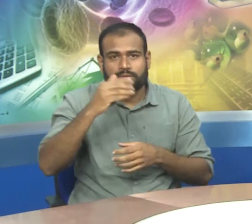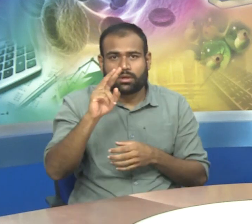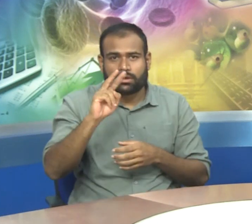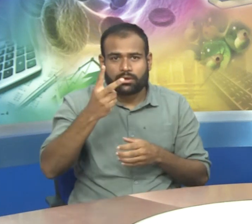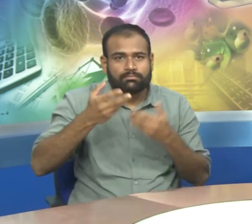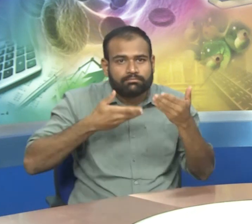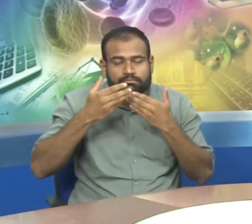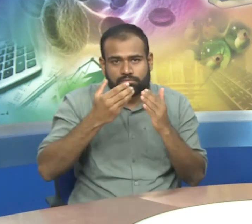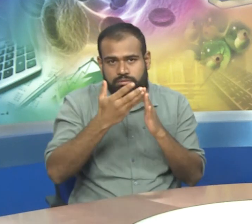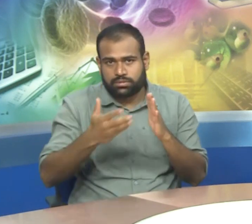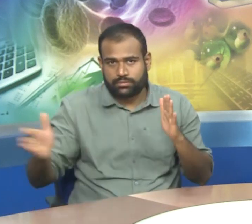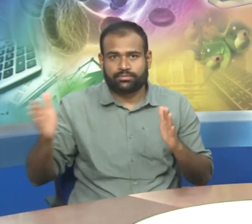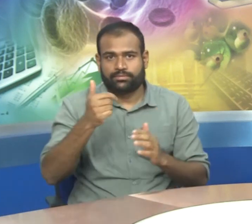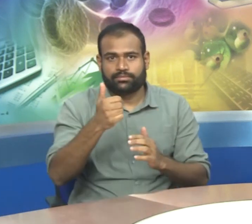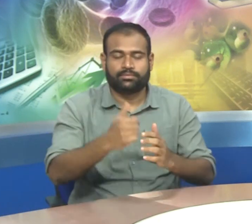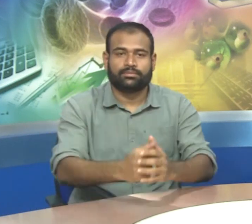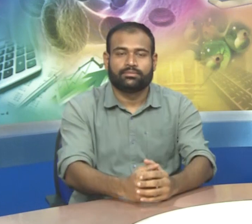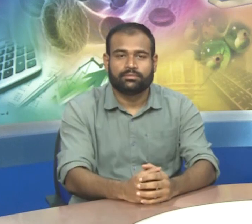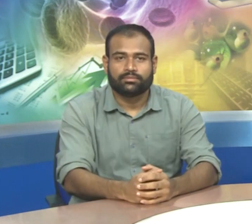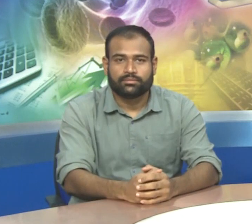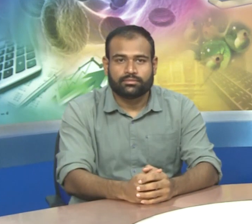then understand them in detail.